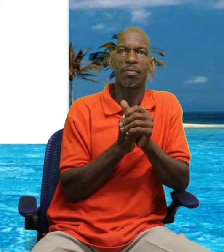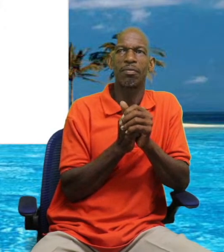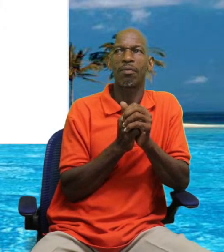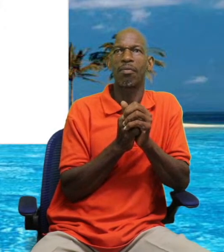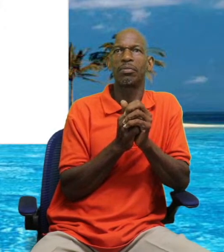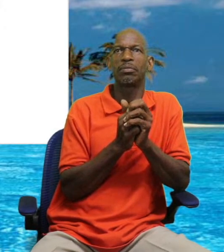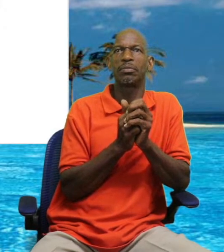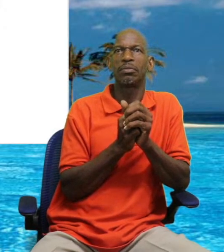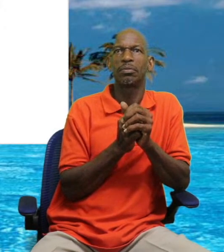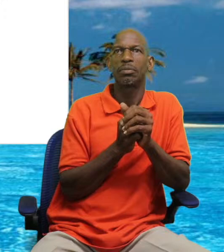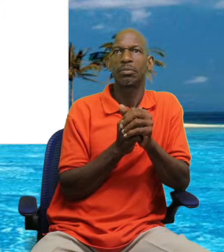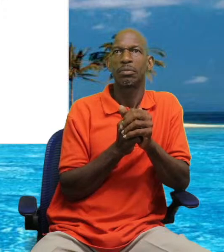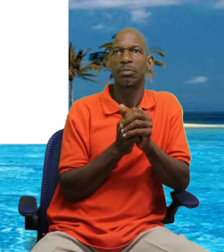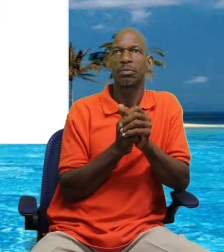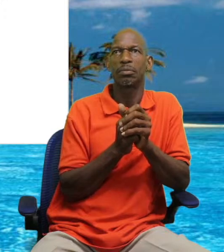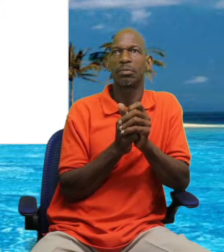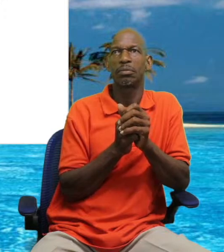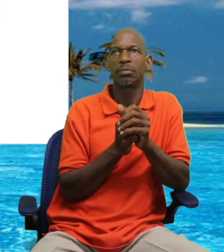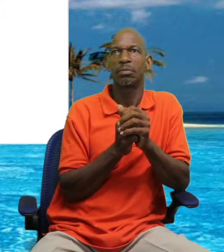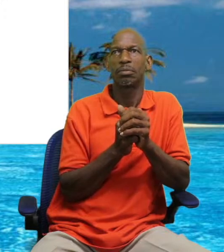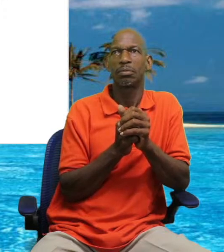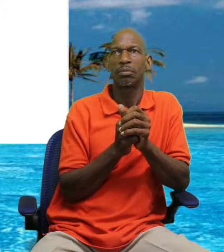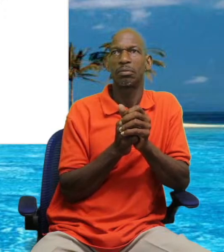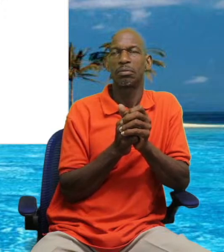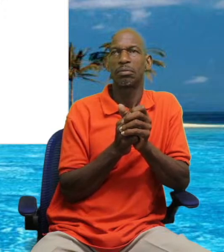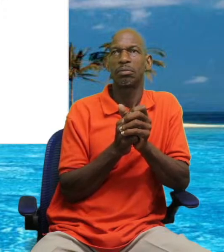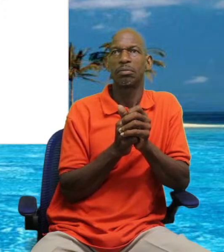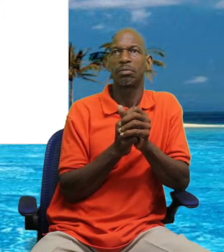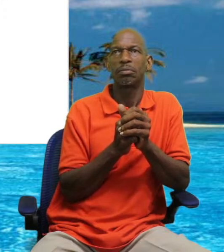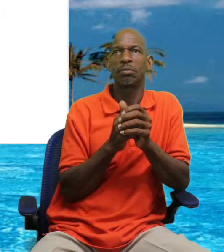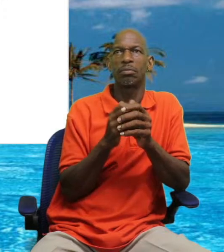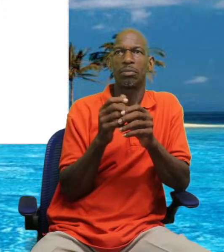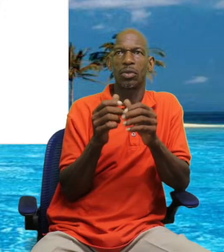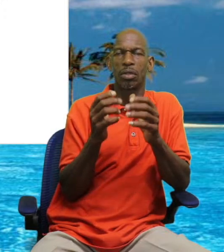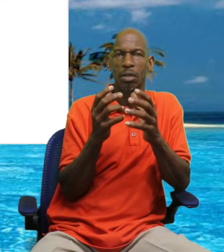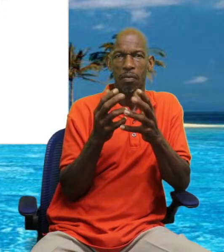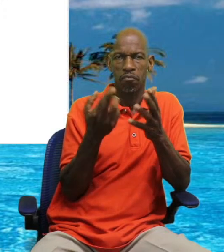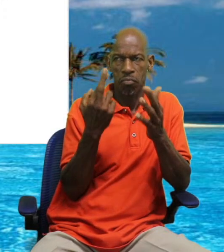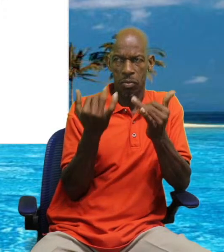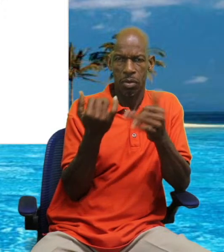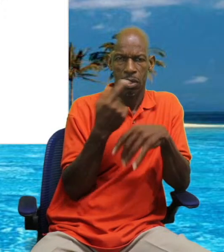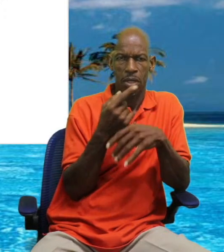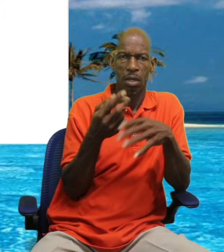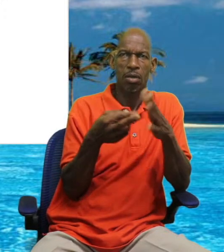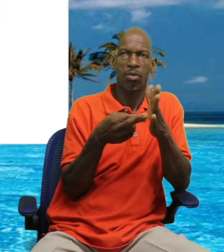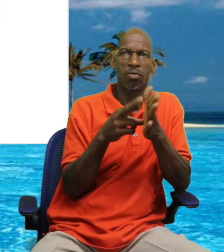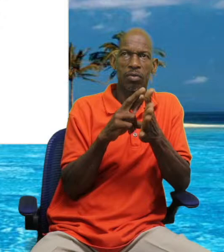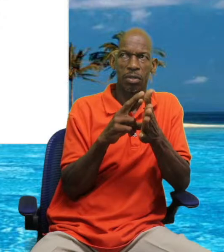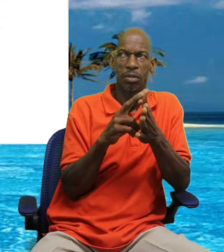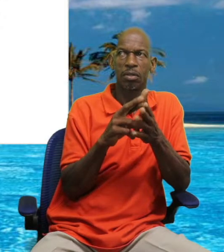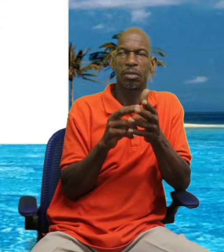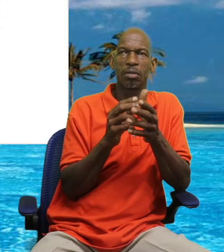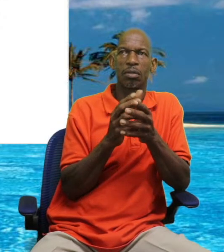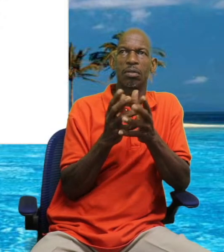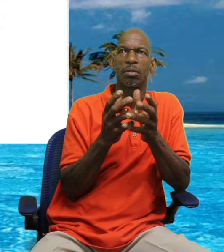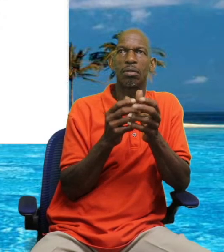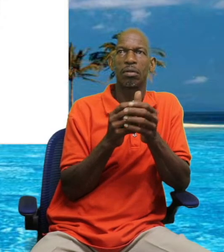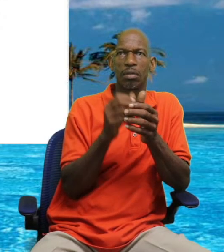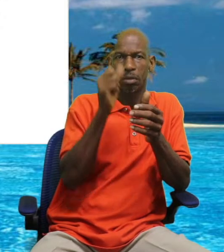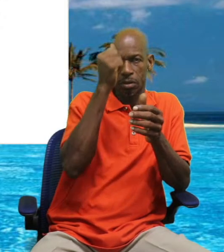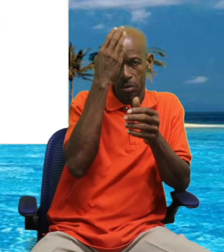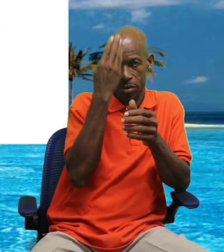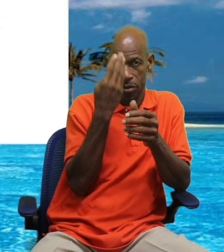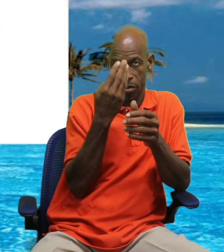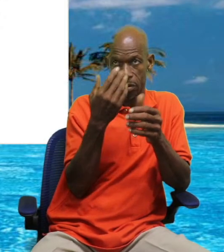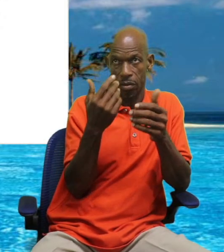So as we're going from slide to slide, this is a revision we are writing. Selwyn, are you finished?